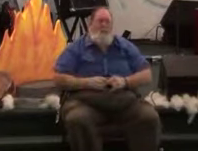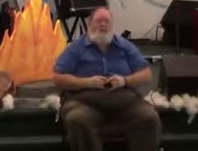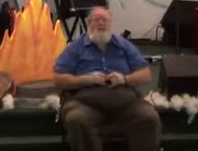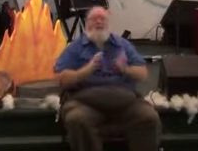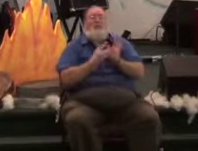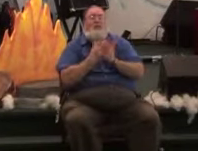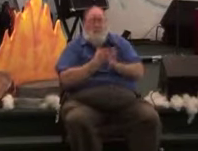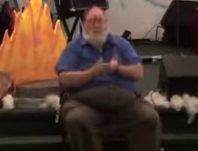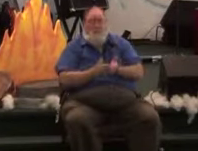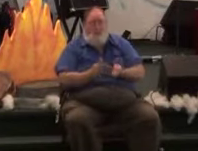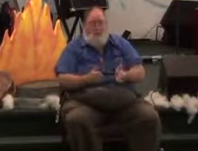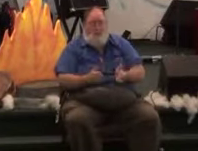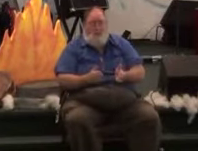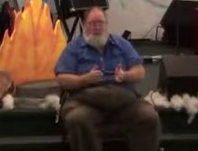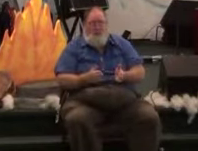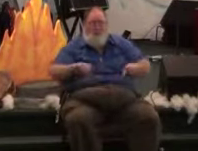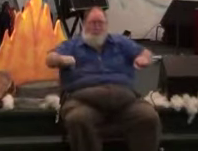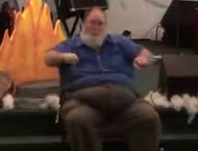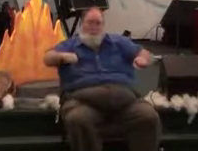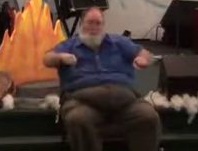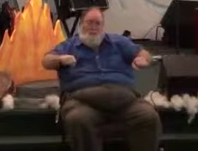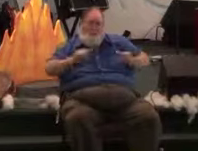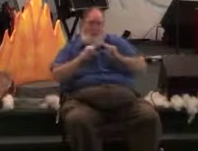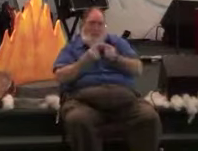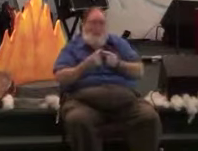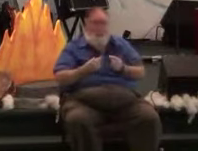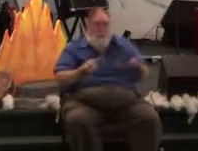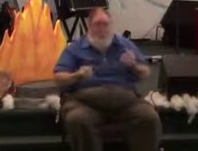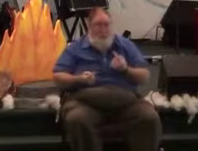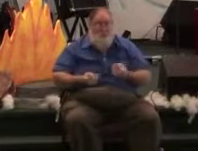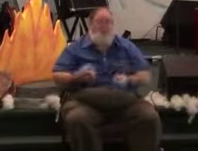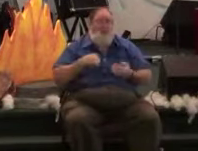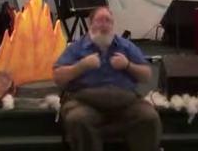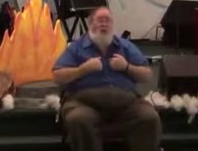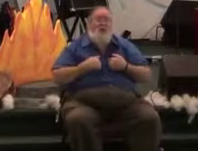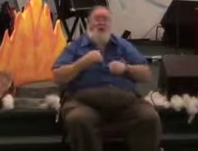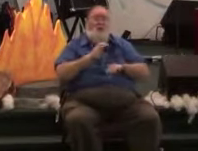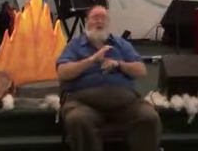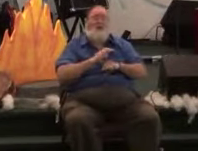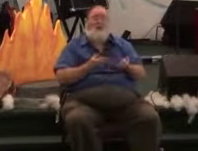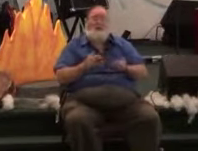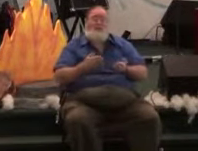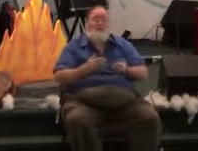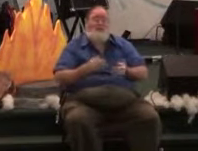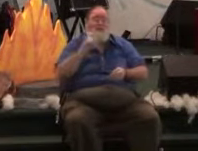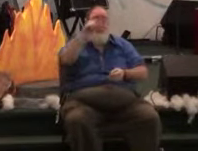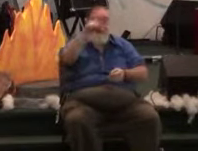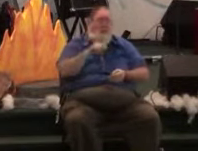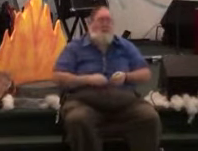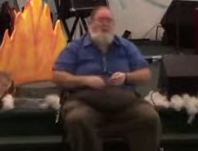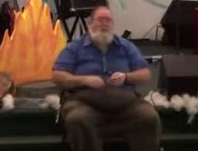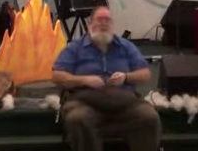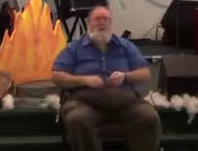Association comes. And it's just really a cool time. Then we have a church service over there. And they're just, people come from